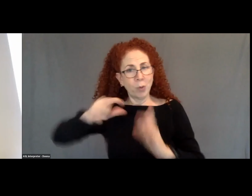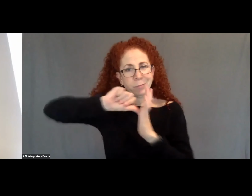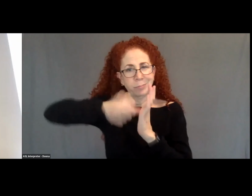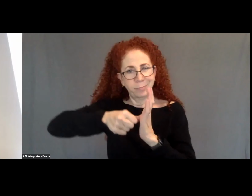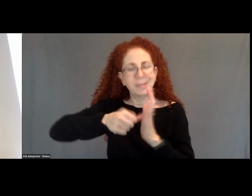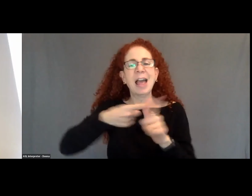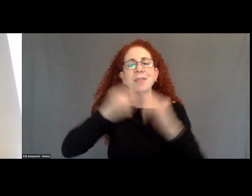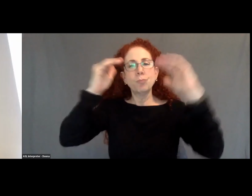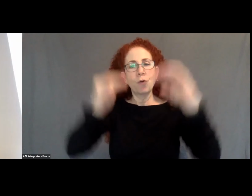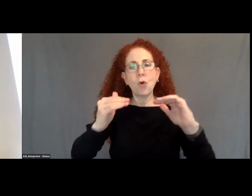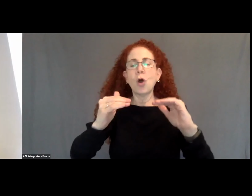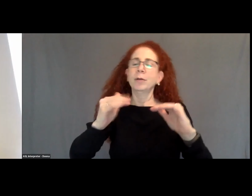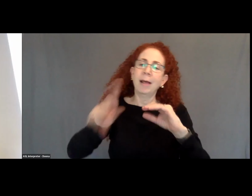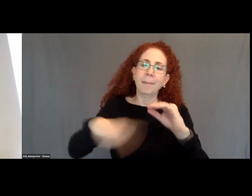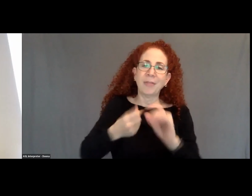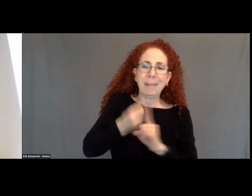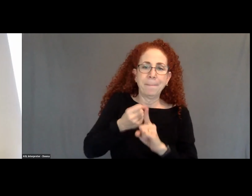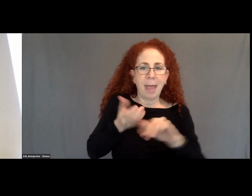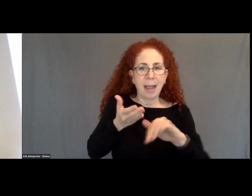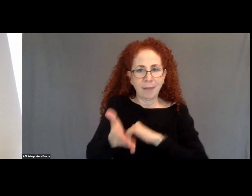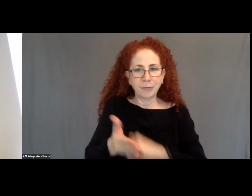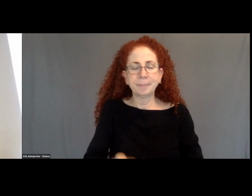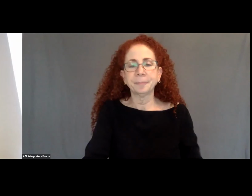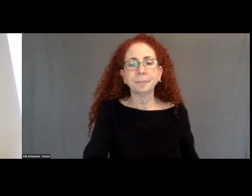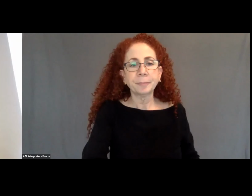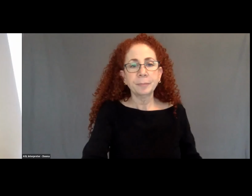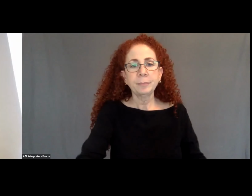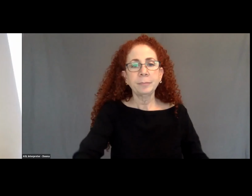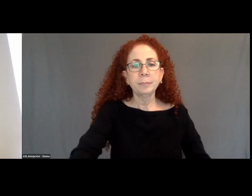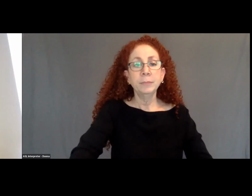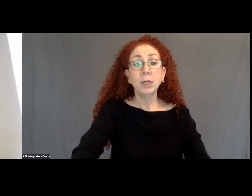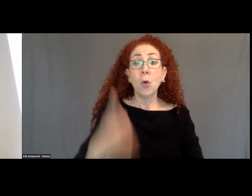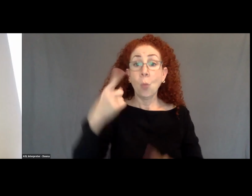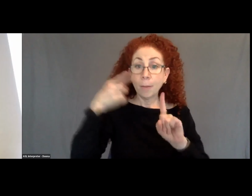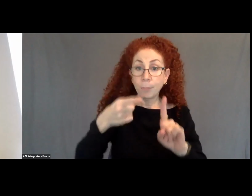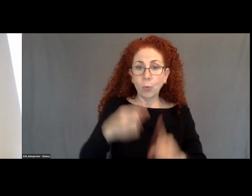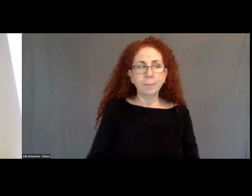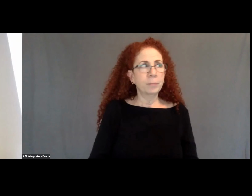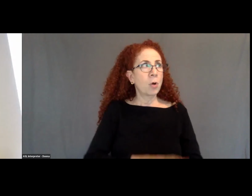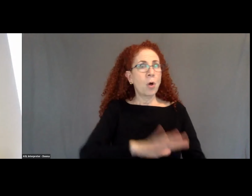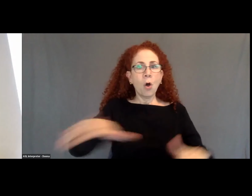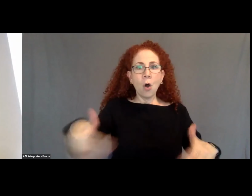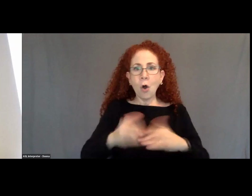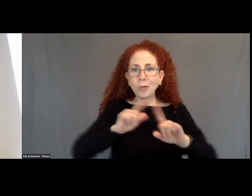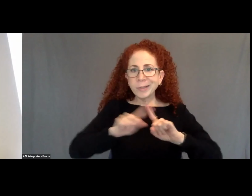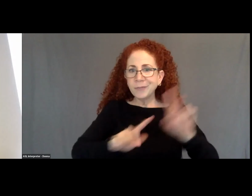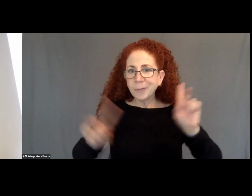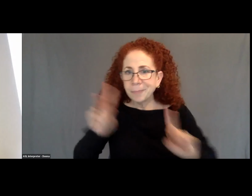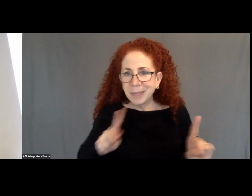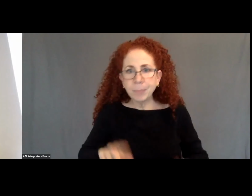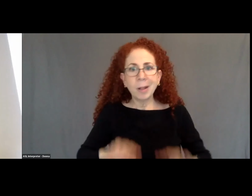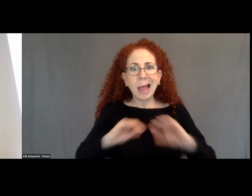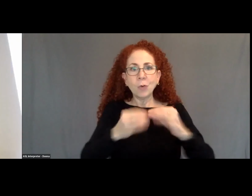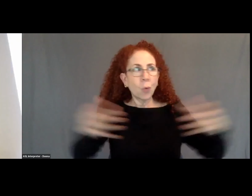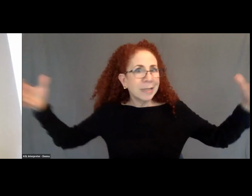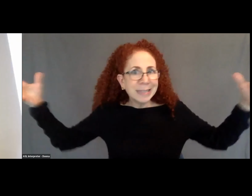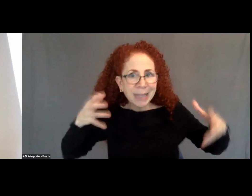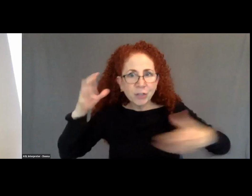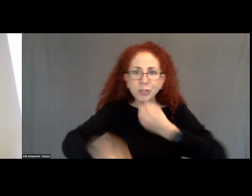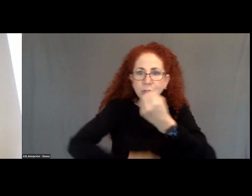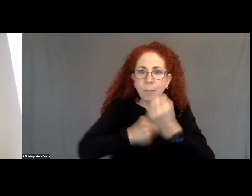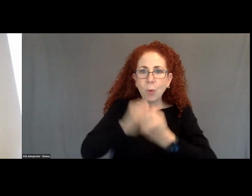about the decision's significance. So one point is about all the people and organizations that Zebley's lawyers got to support their